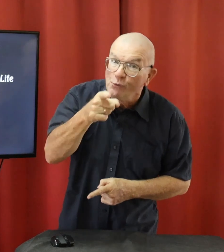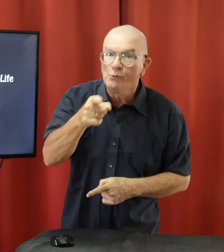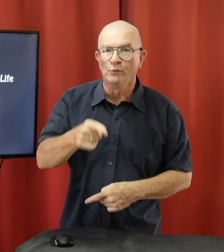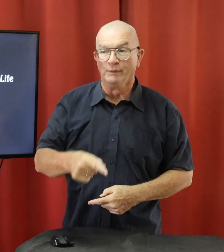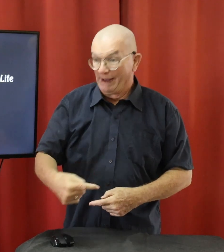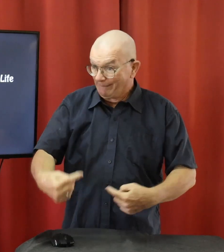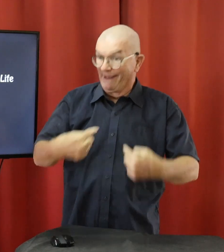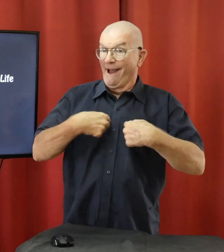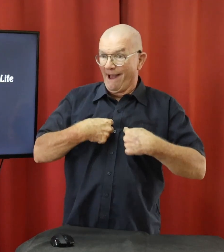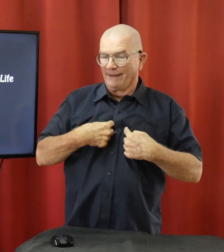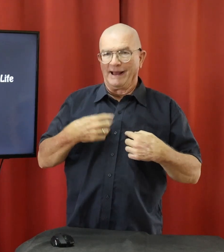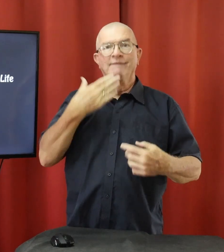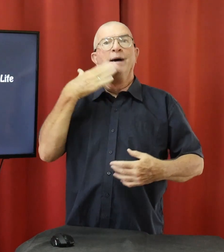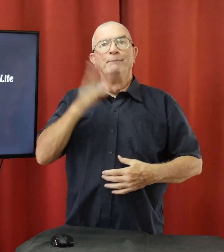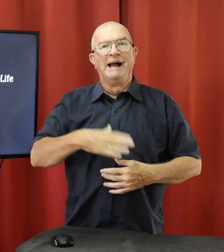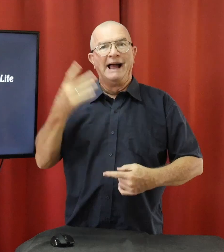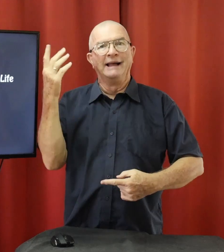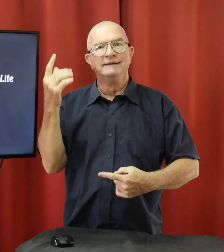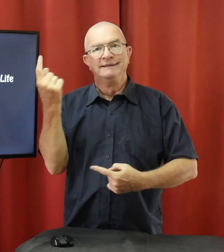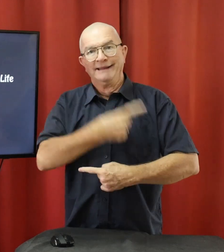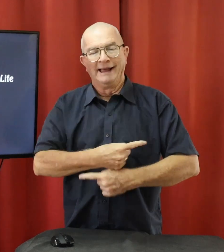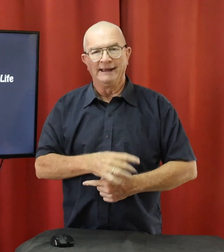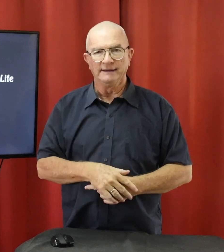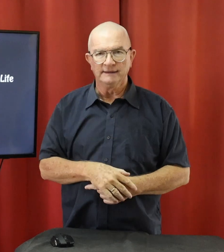Because someday, maybe you will have a bad day.